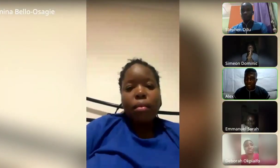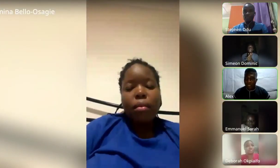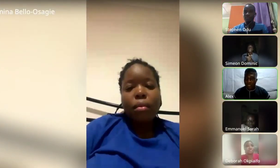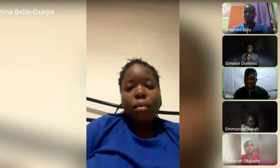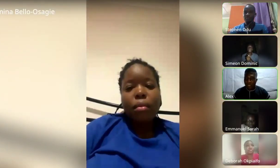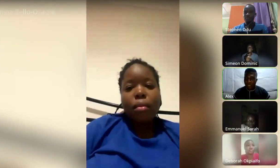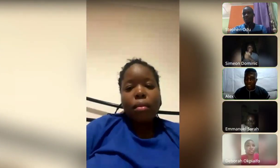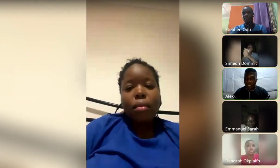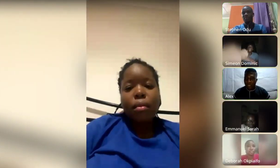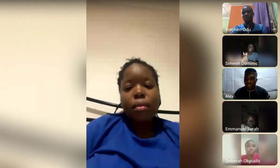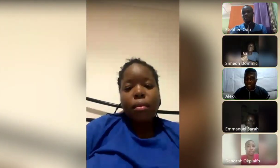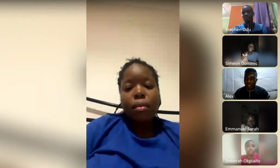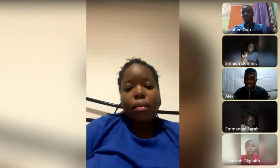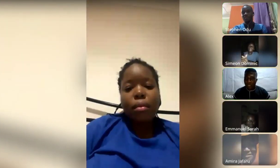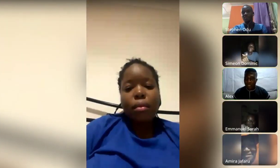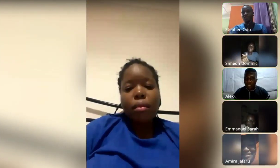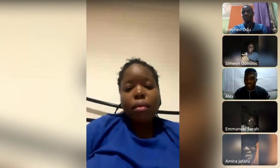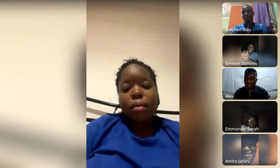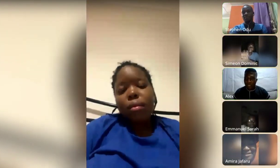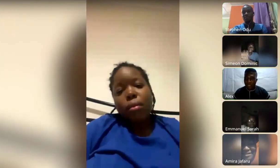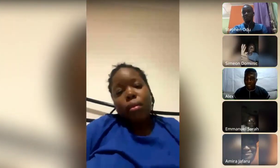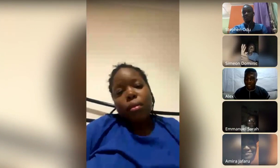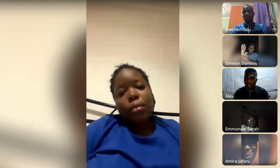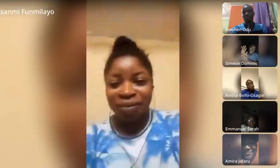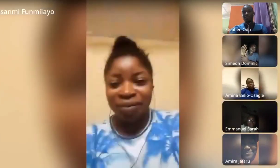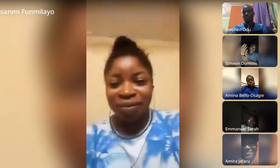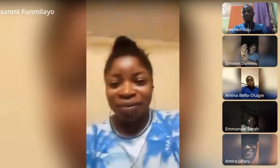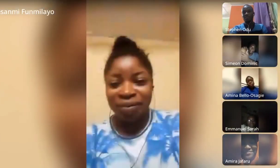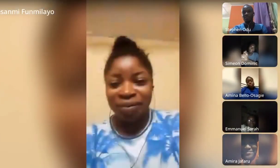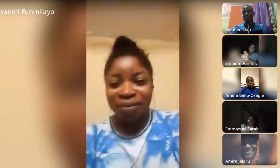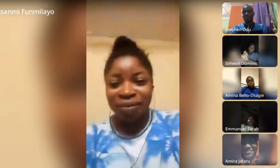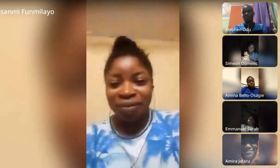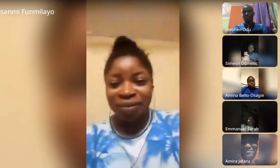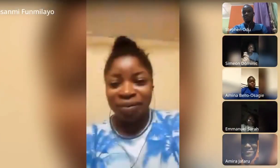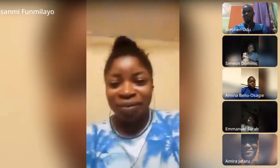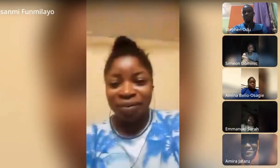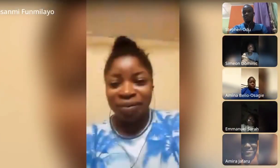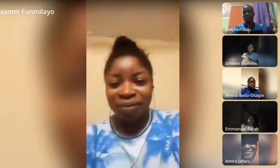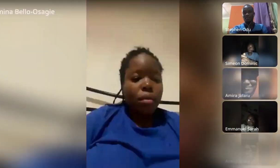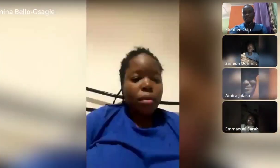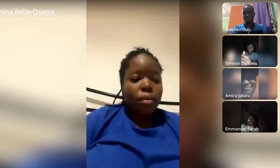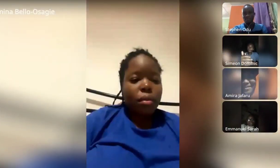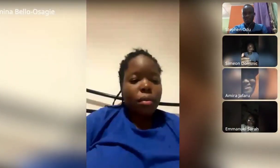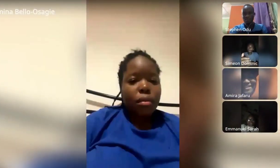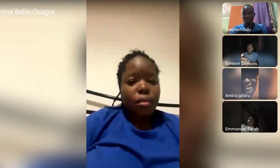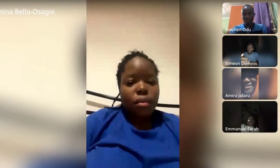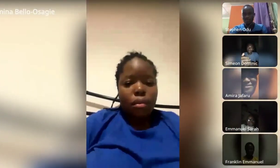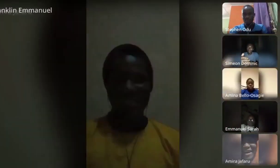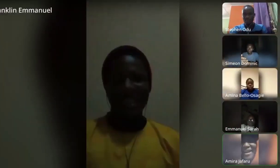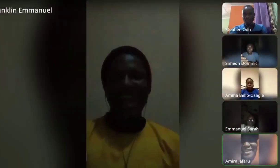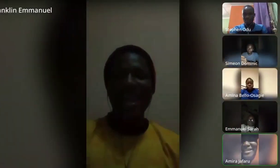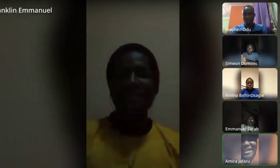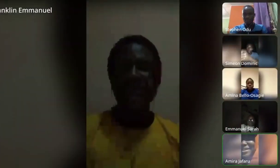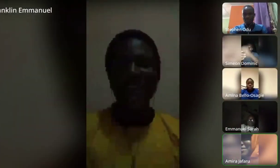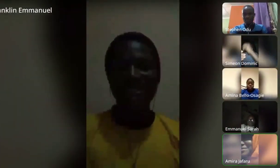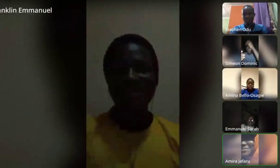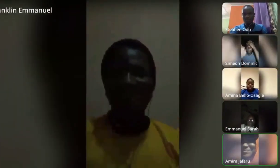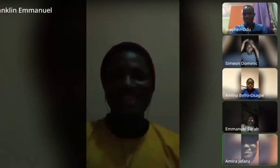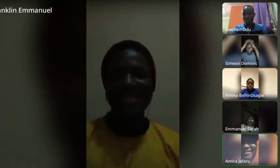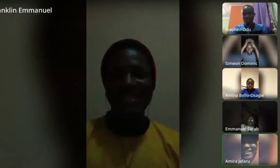Hello, Tom. Hi, Amira. Good evening. Stephen Odu. Hi. Good evening. Thank you very much for